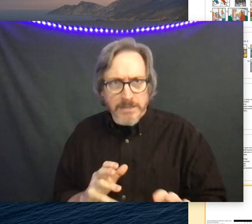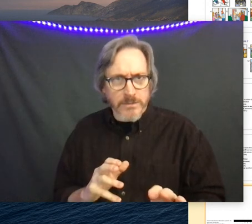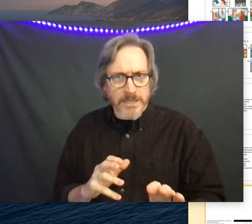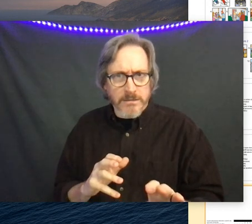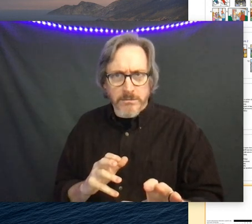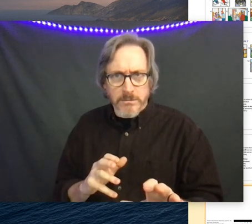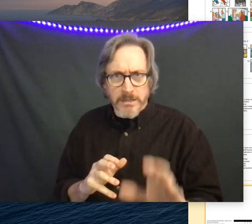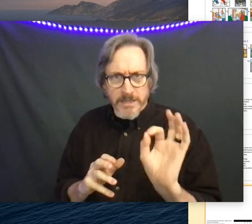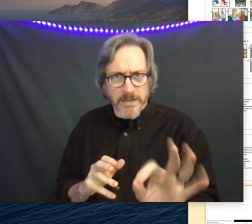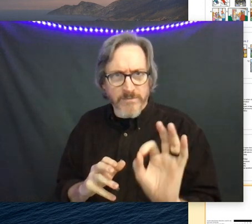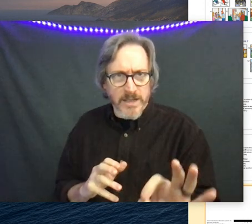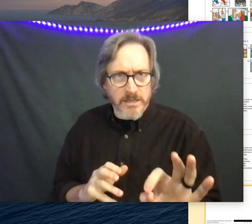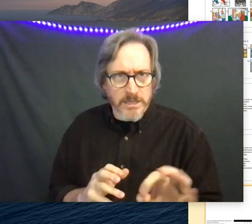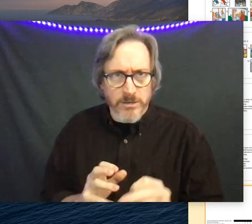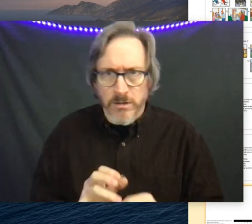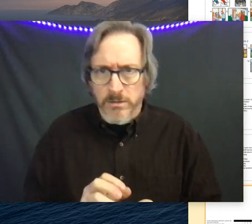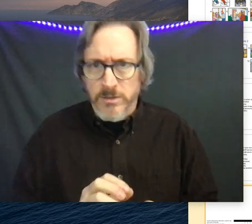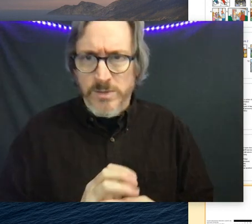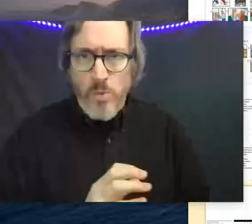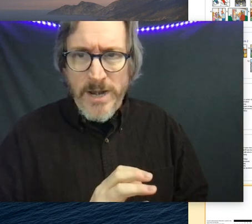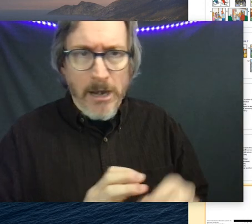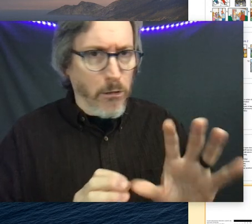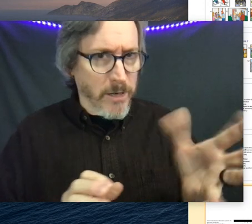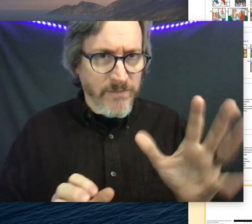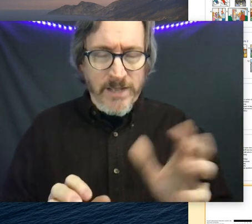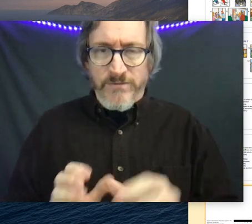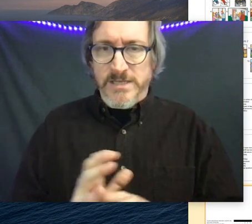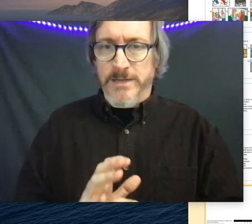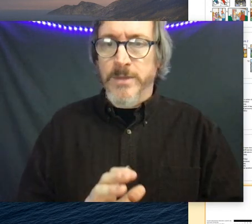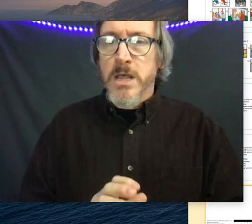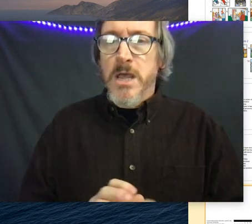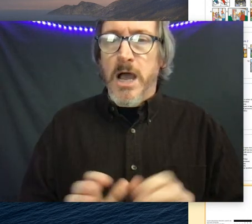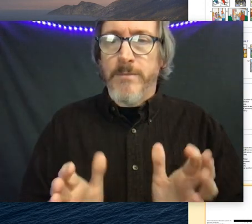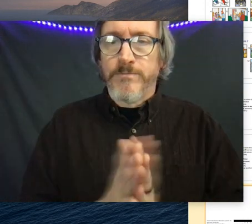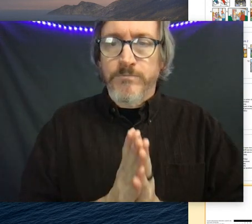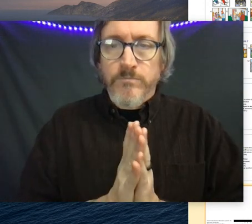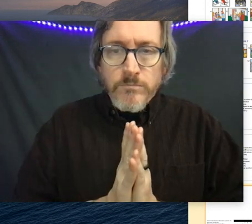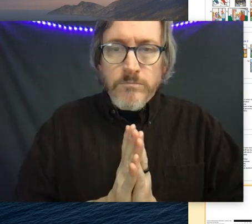believe. I think I cleared all. There was one error, and I think I fixed it.